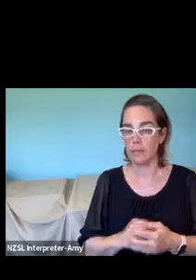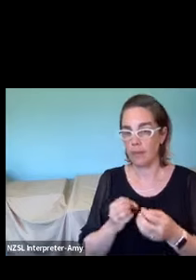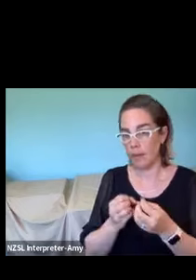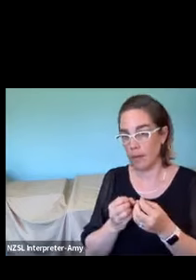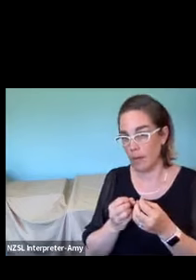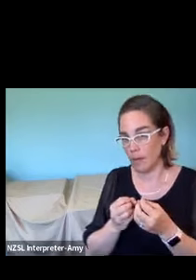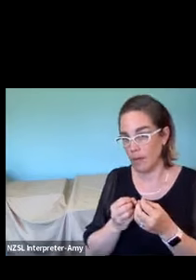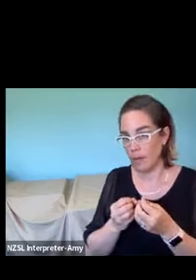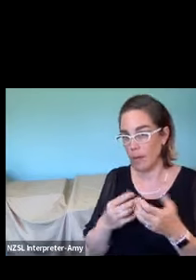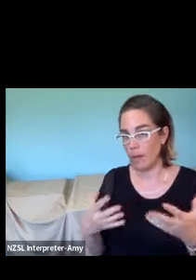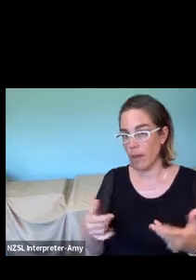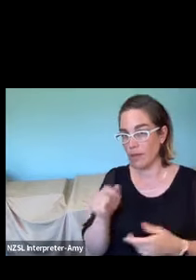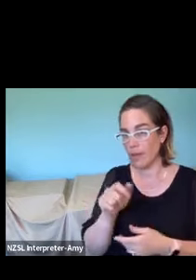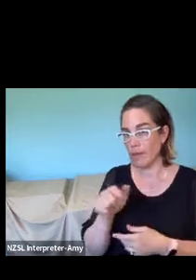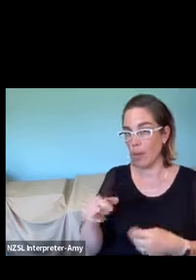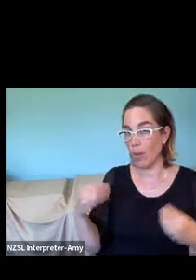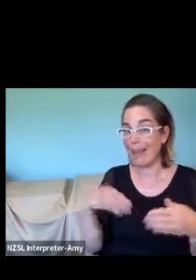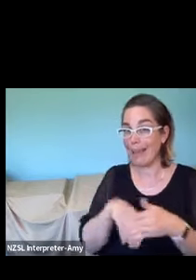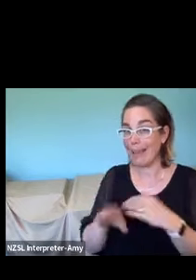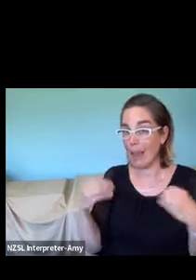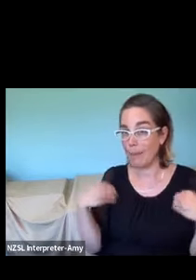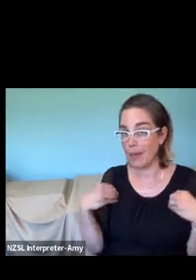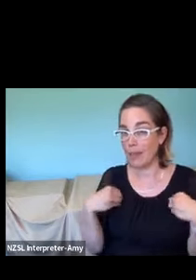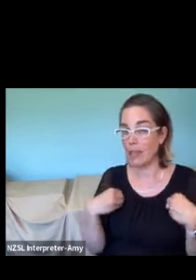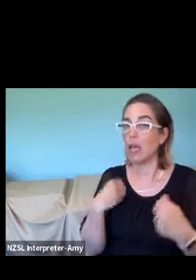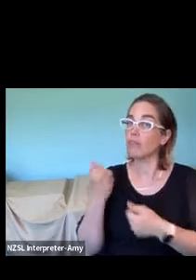Some companies rather have people who are